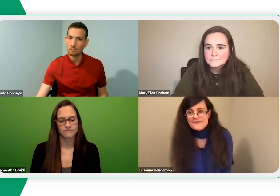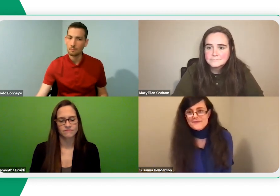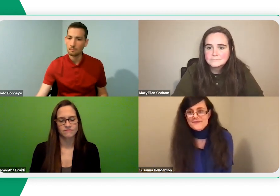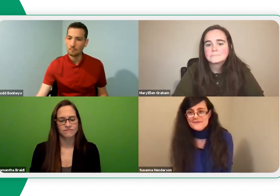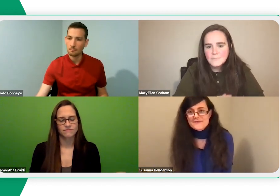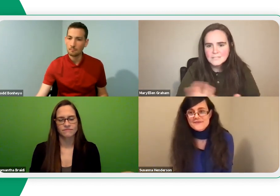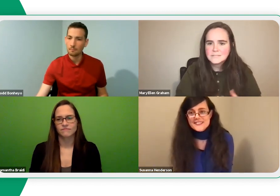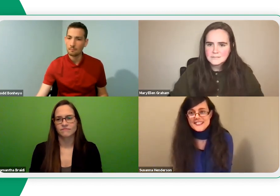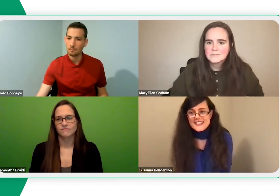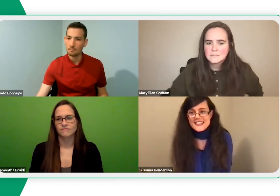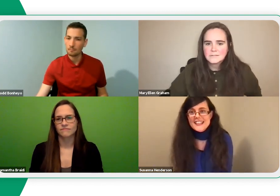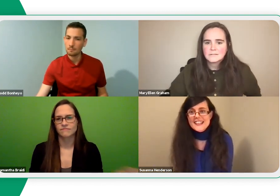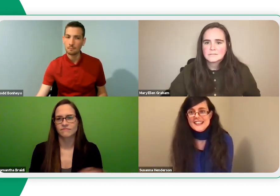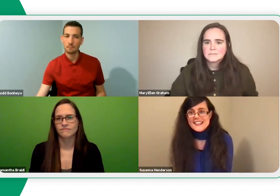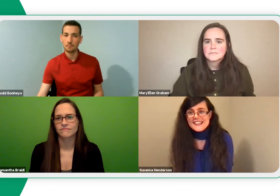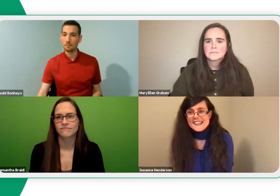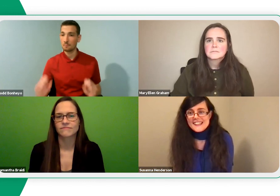I didn't find it, a student did.